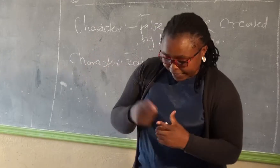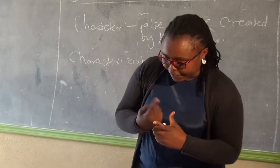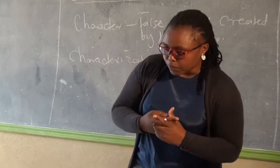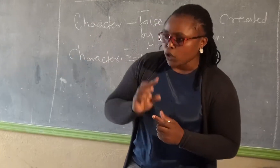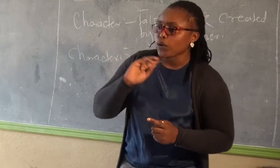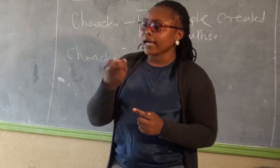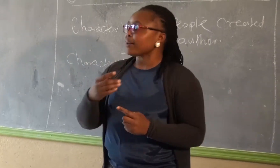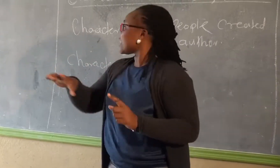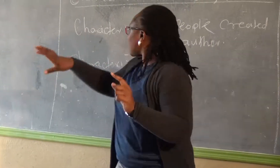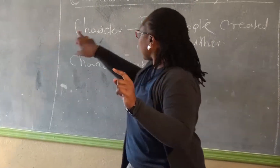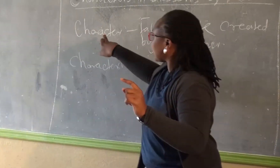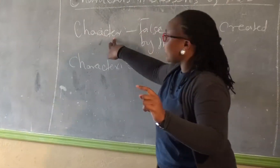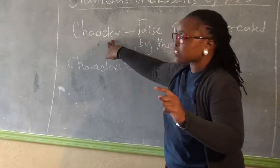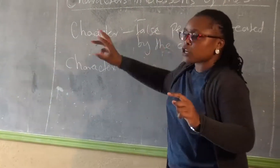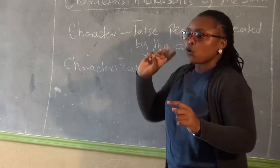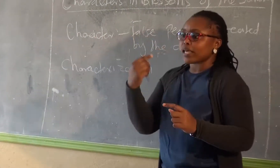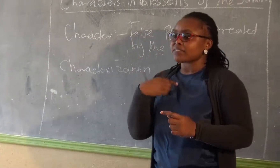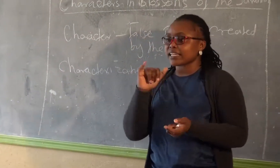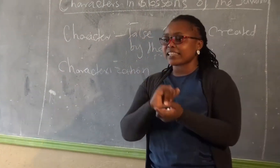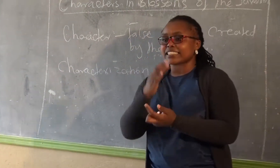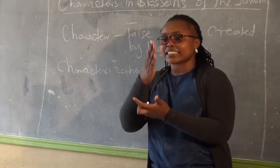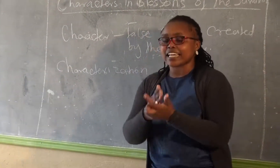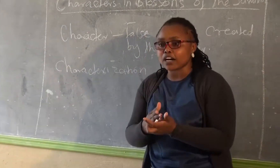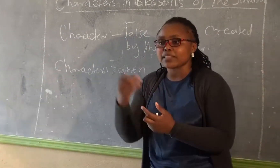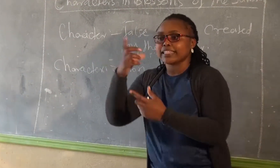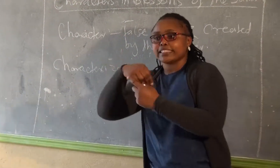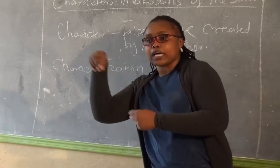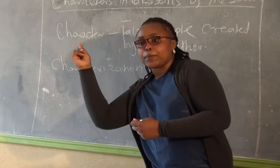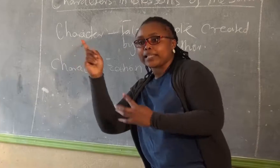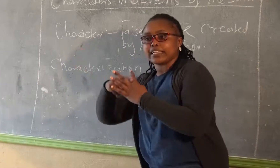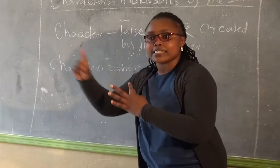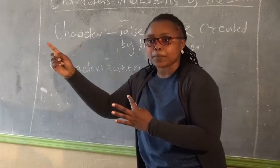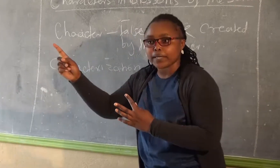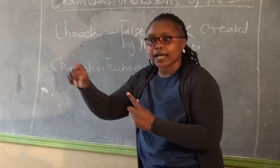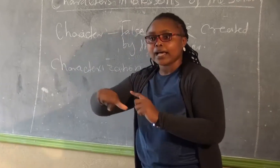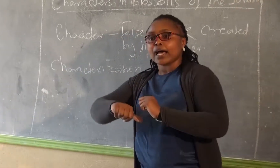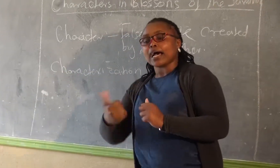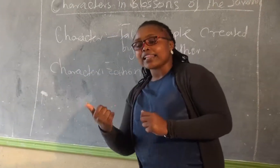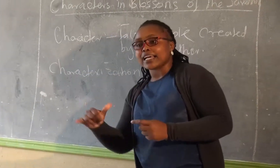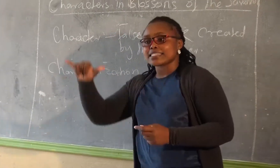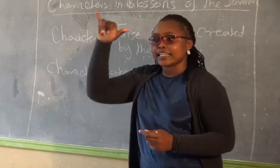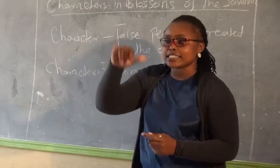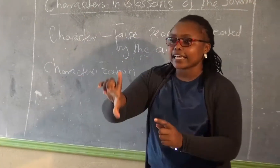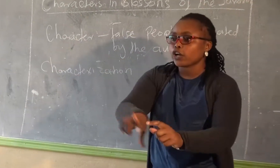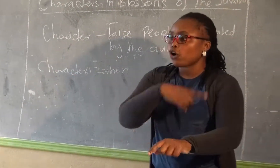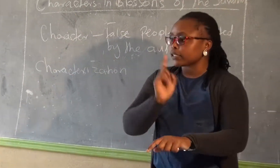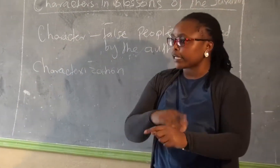Then we have these characters. We have said that some they disappear, others they stay long time